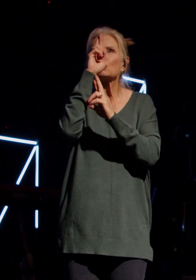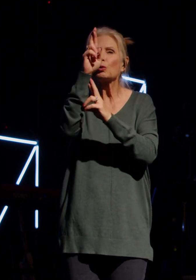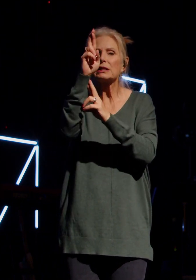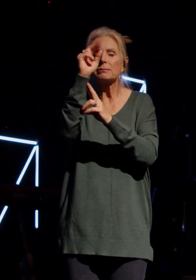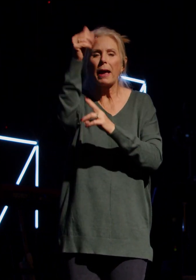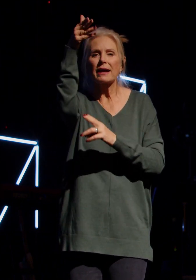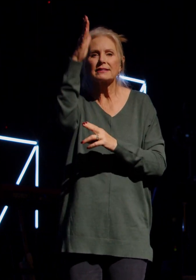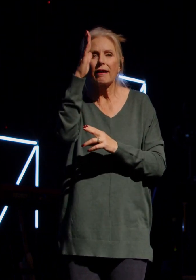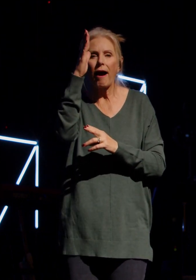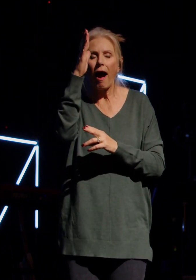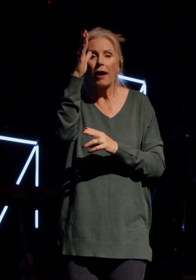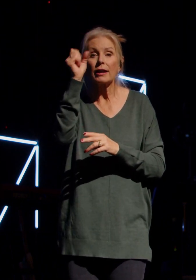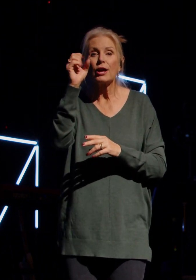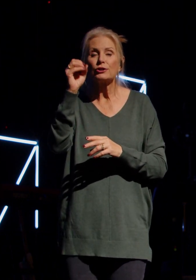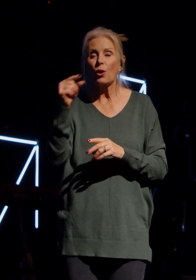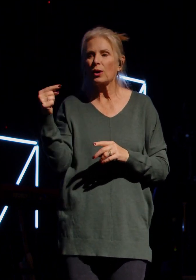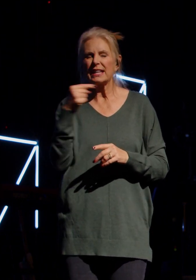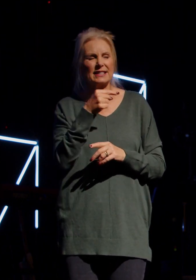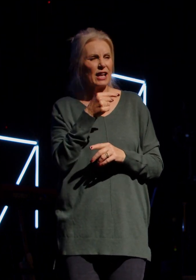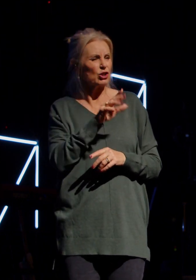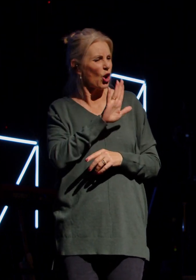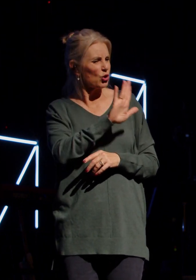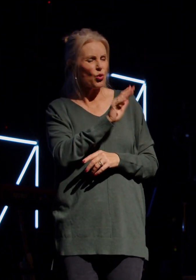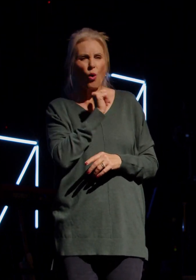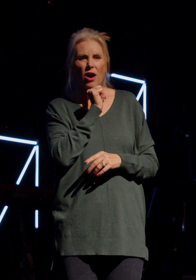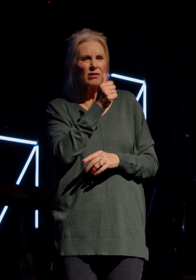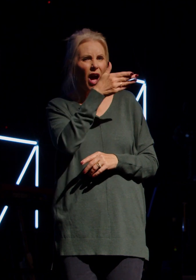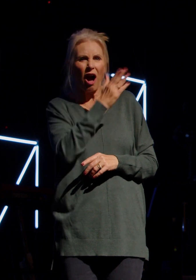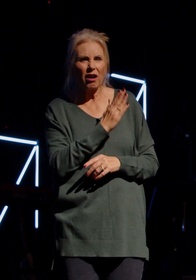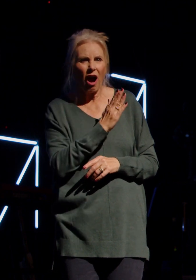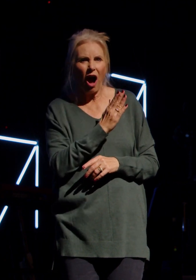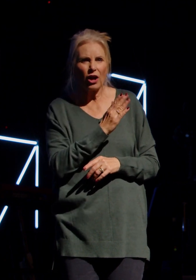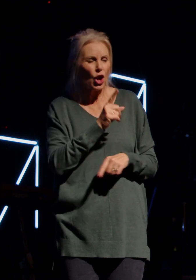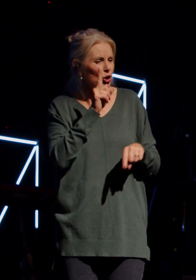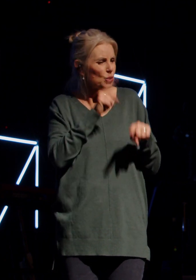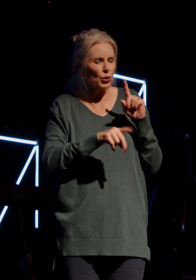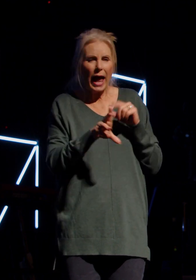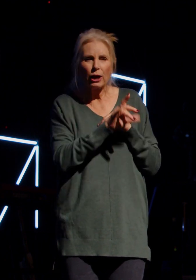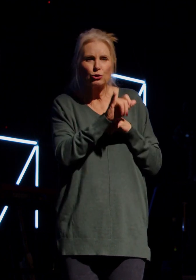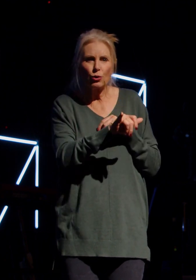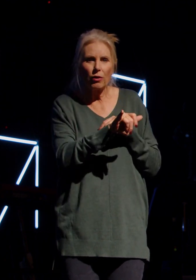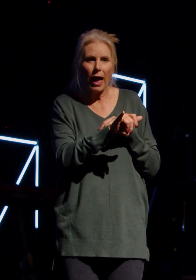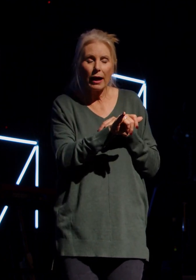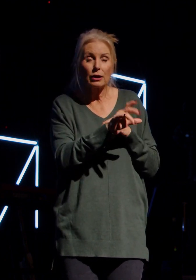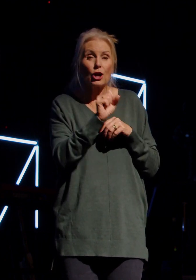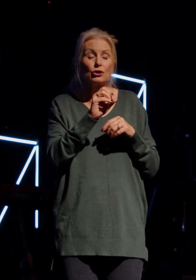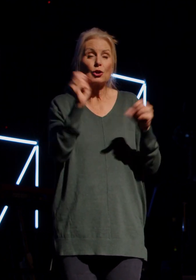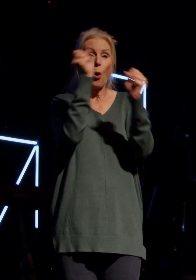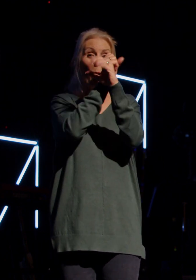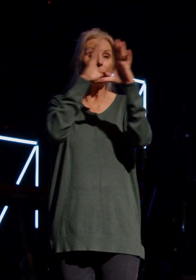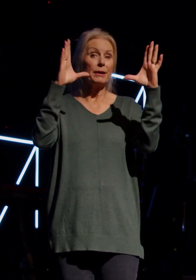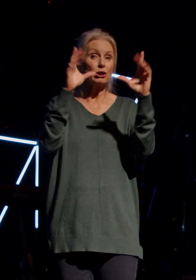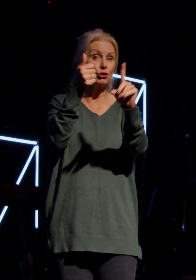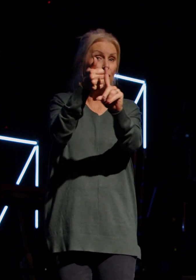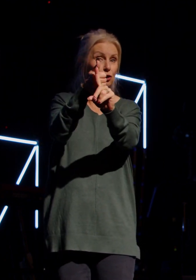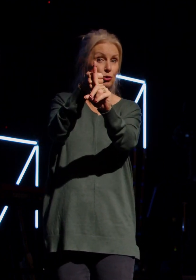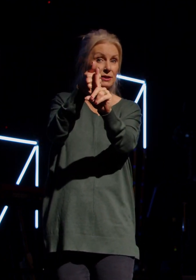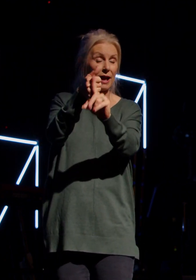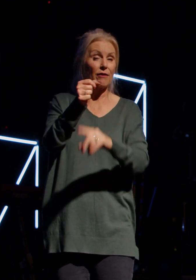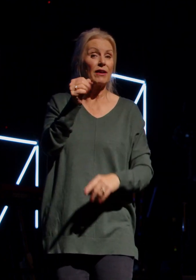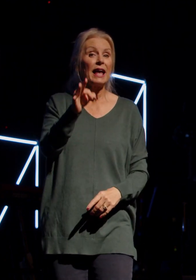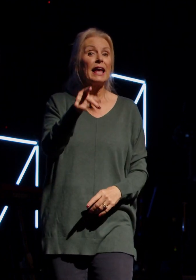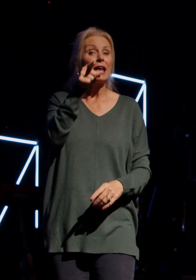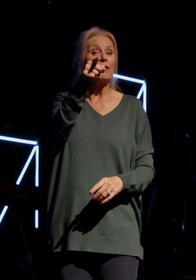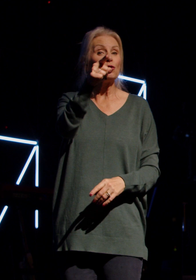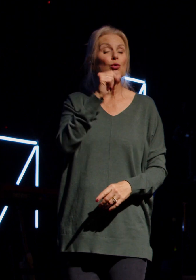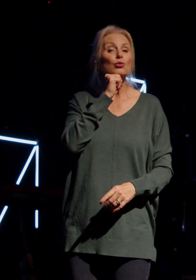himself, you're not God. You cannot do this. So even picture this in your mind. If you don't